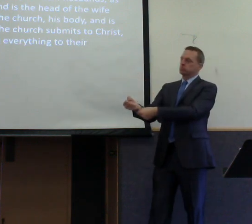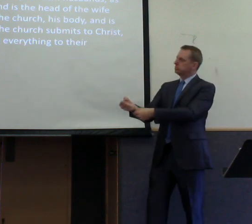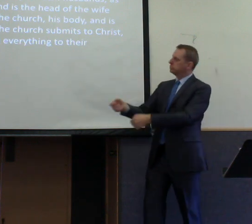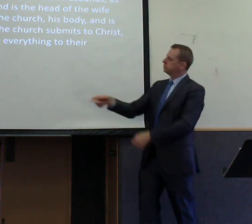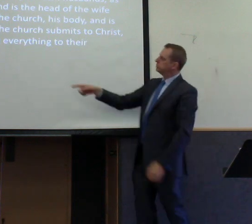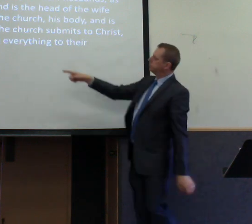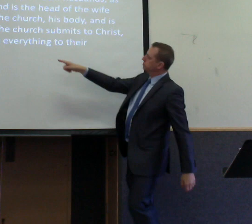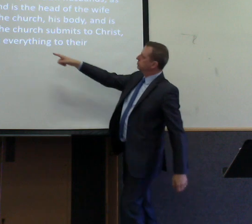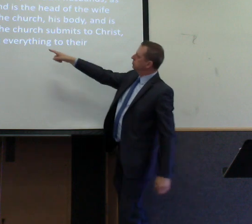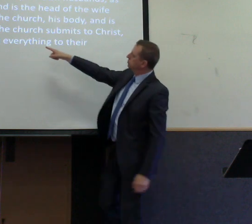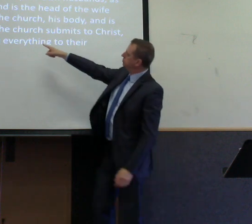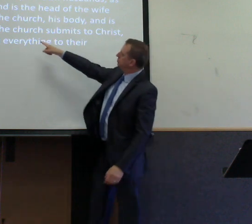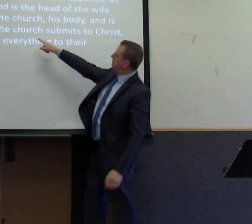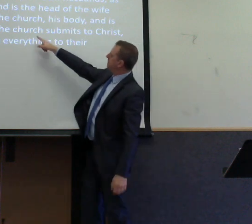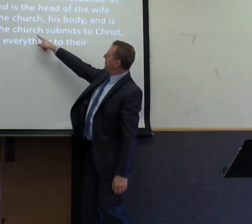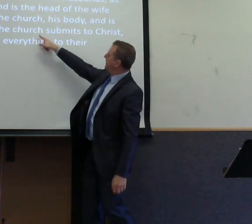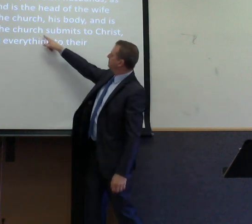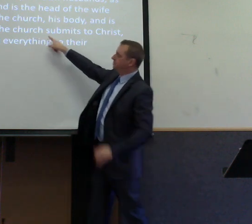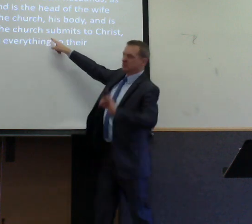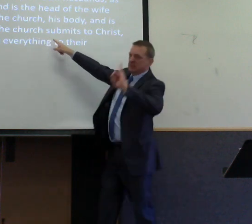I'm sure there's a lot of.